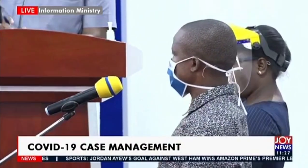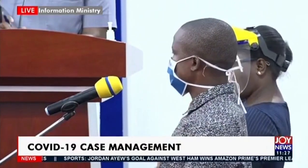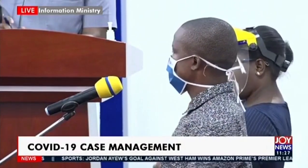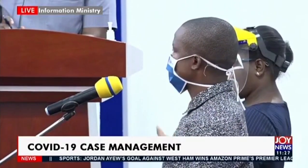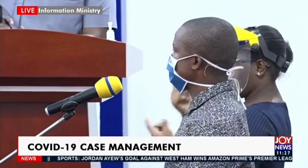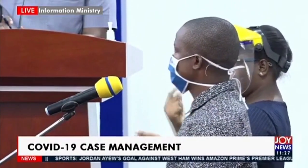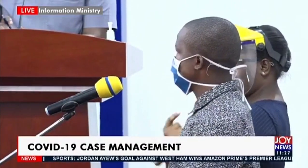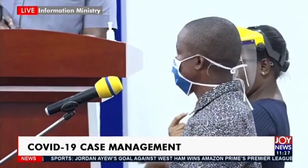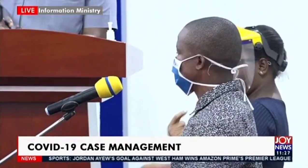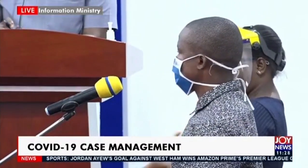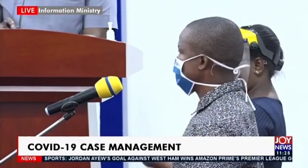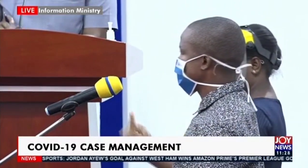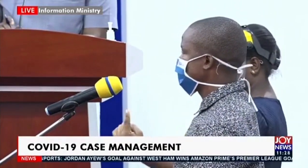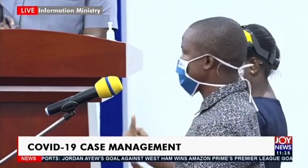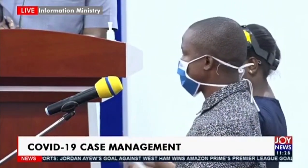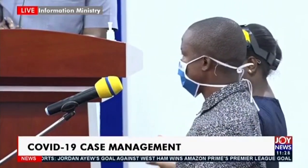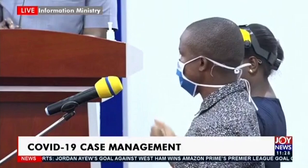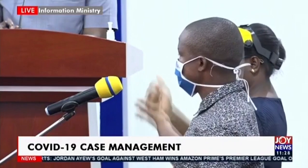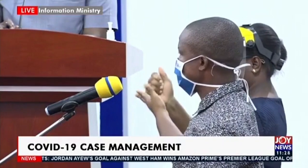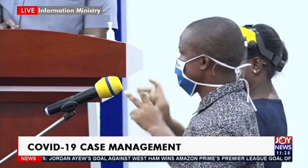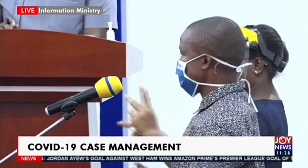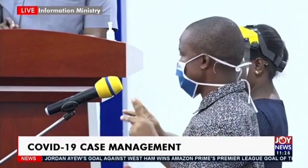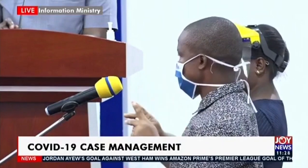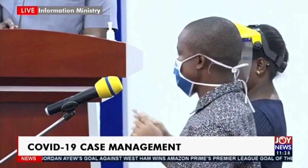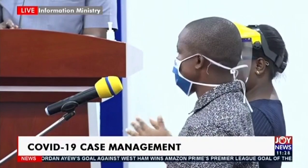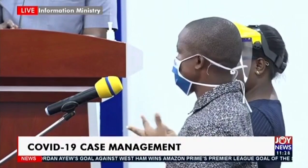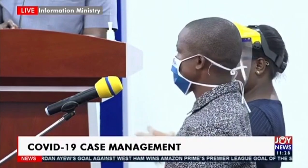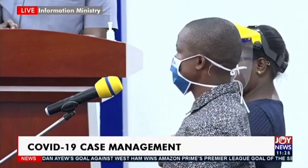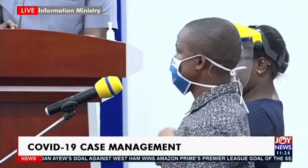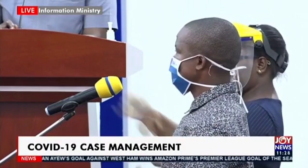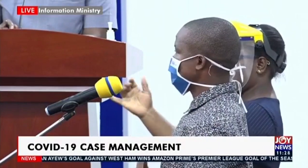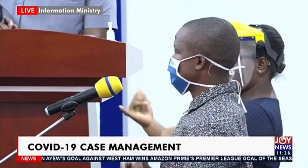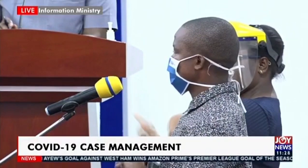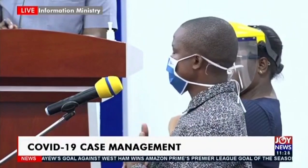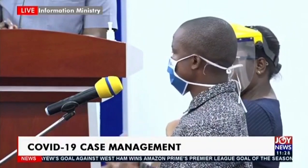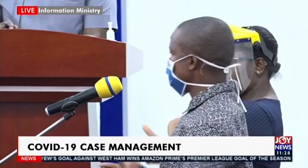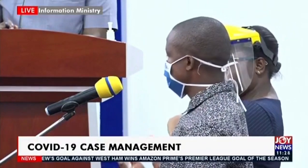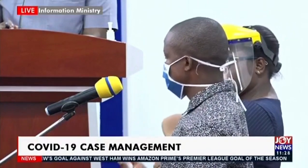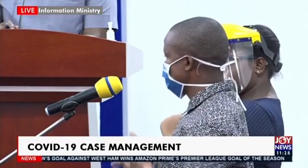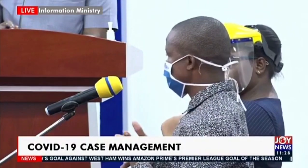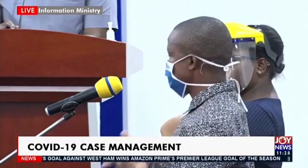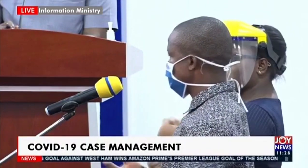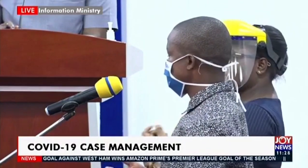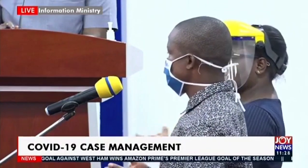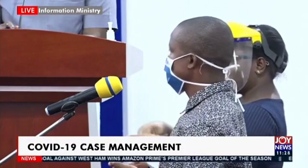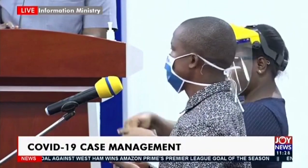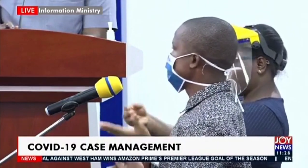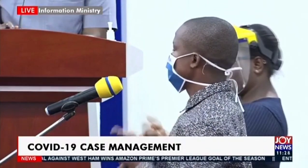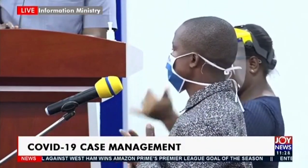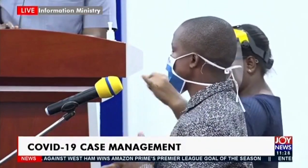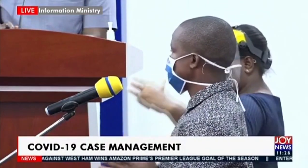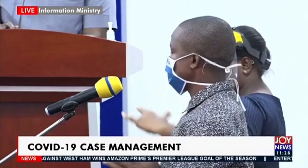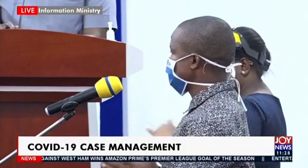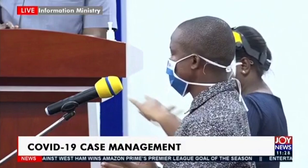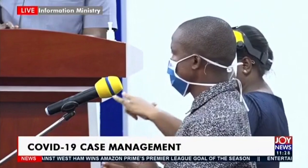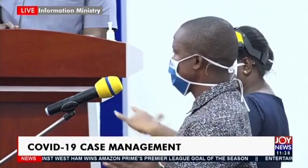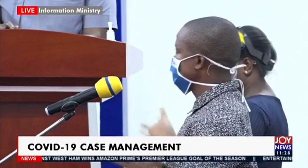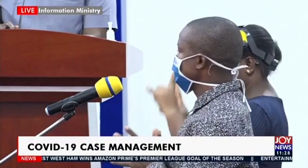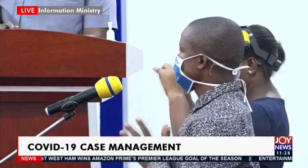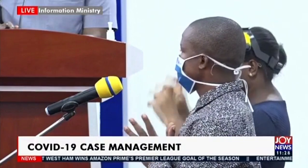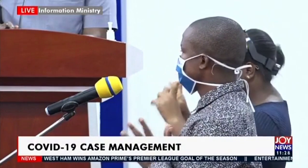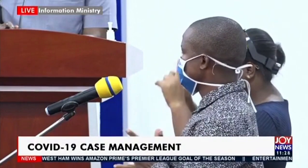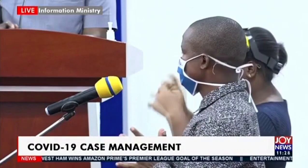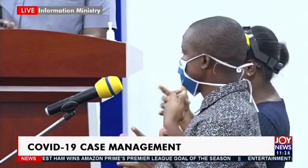Ghana decided to come to the aid of Ghanaians who were stranded outside, these evacuees were brought in, their tests were